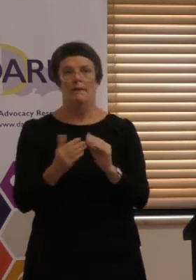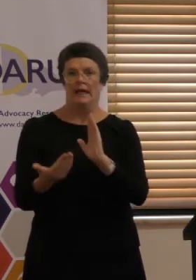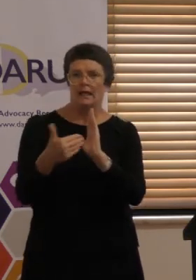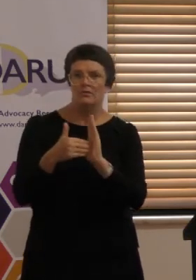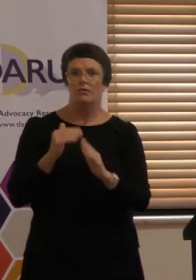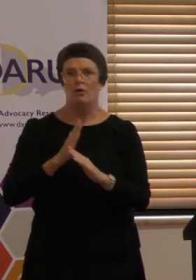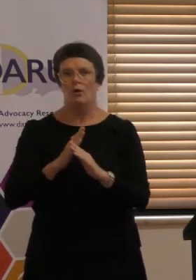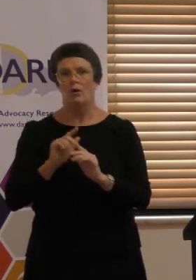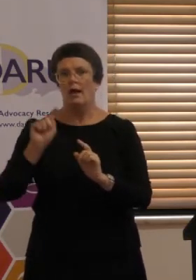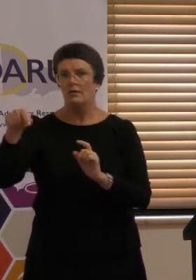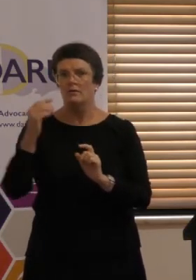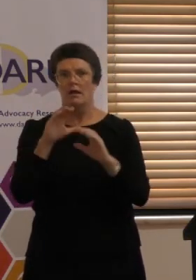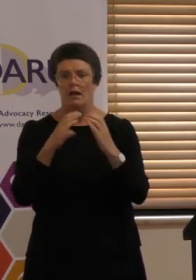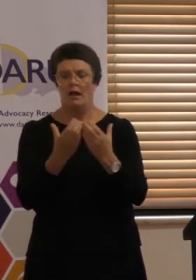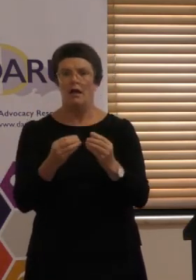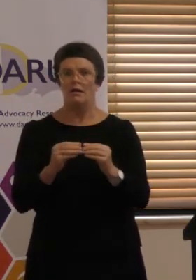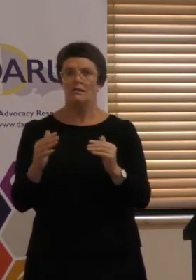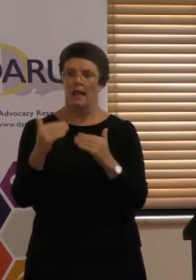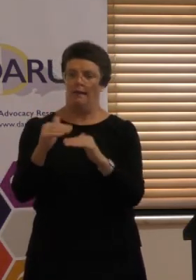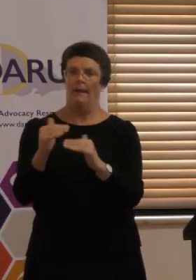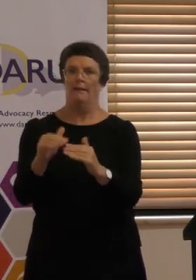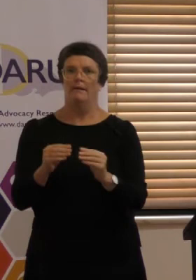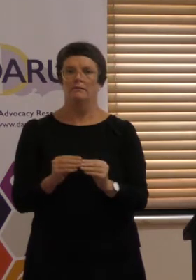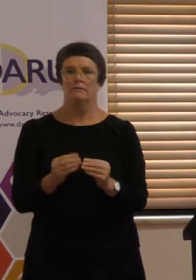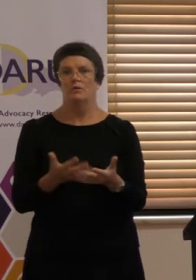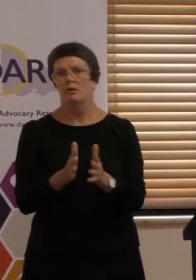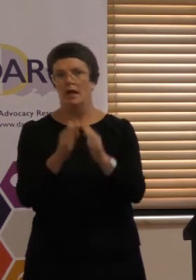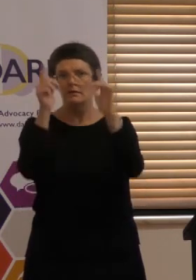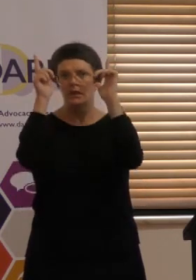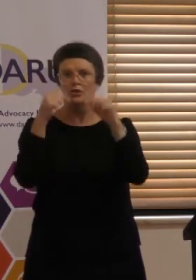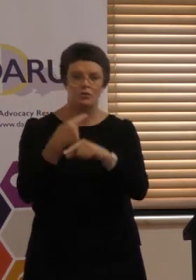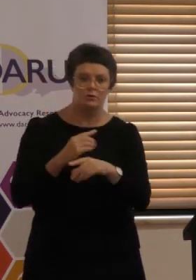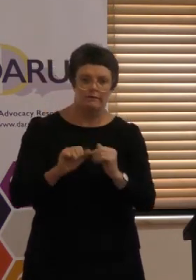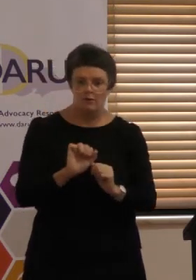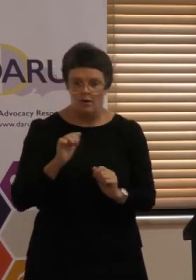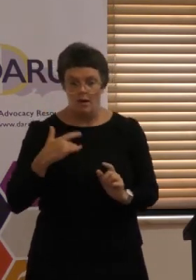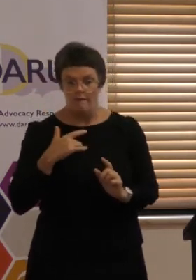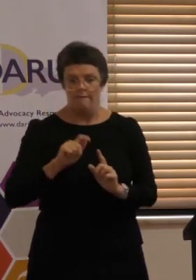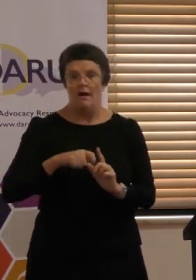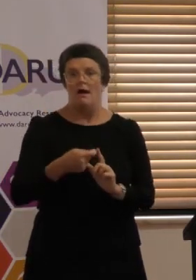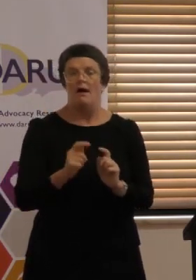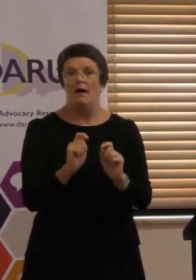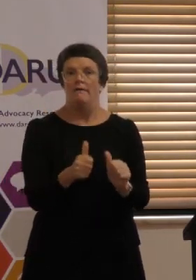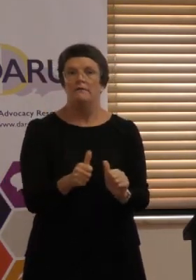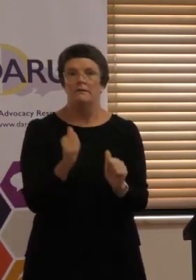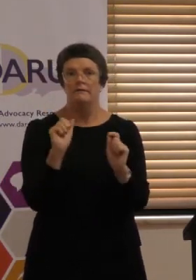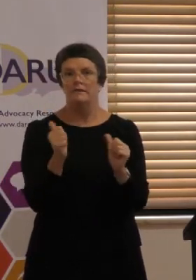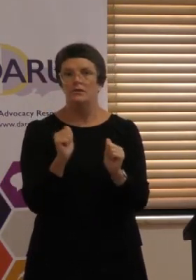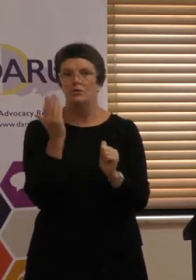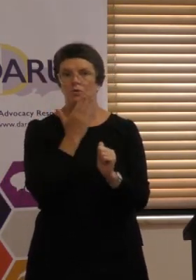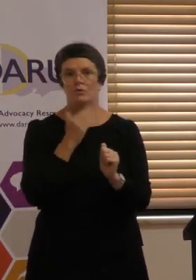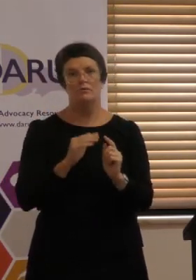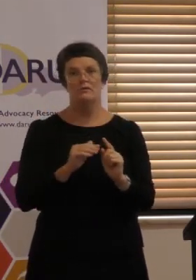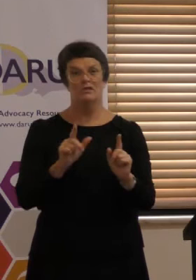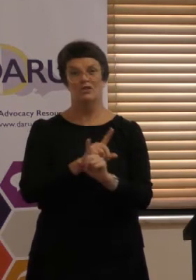things, the way that they talk about your life after school and the way that they prepare you for your life after school can really